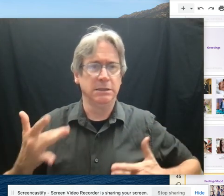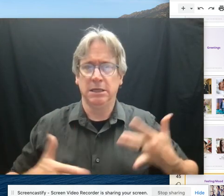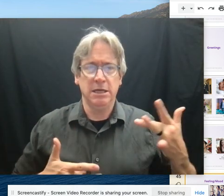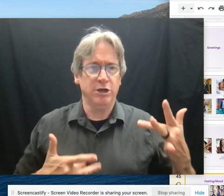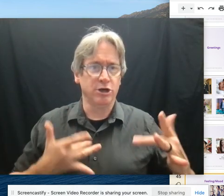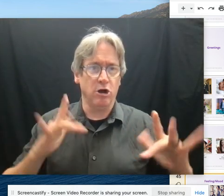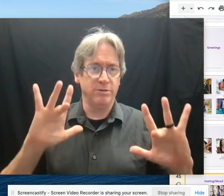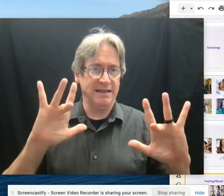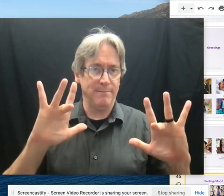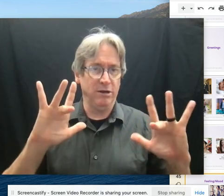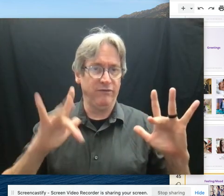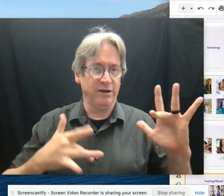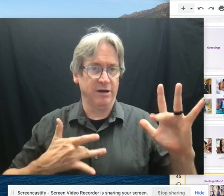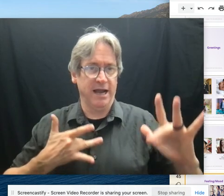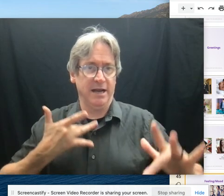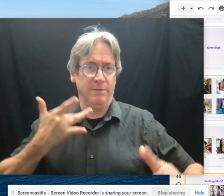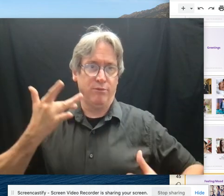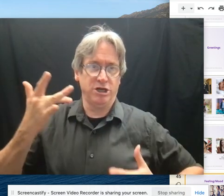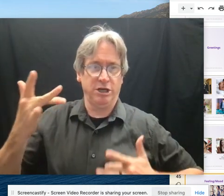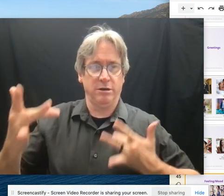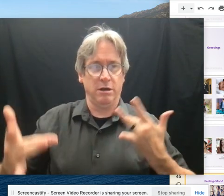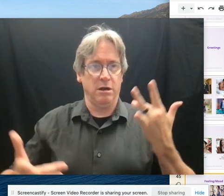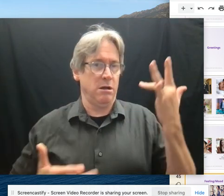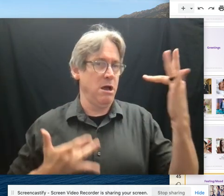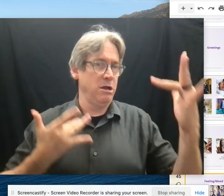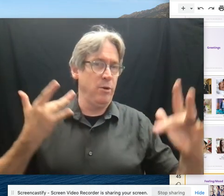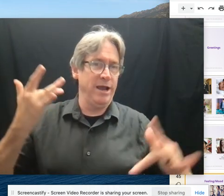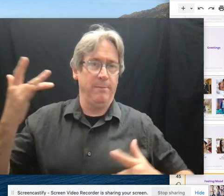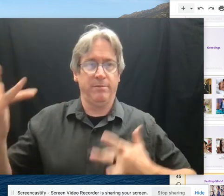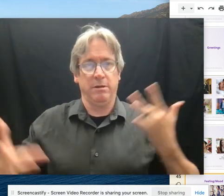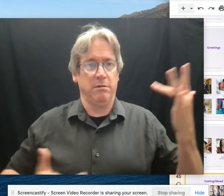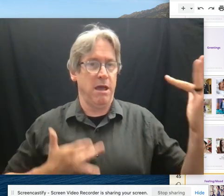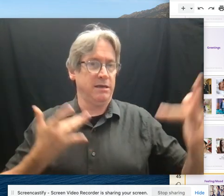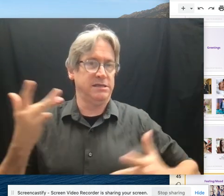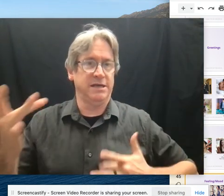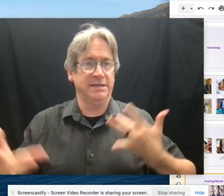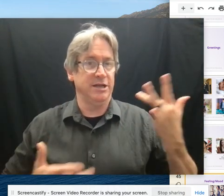excited. You're going to take that middle finger again and brush it going up.